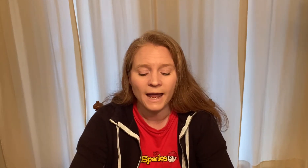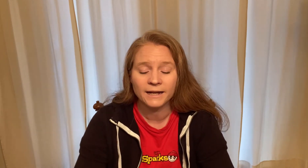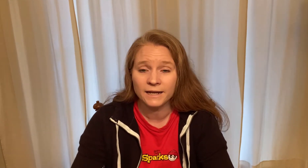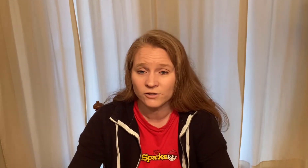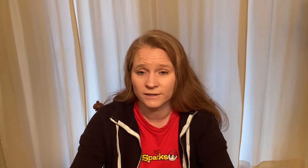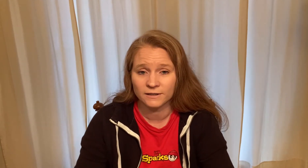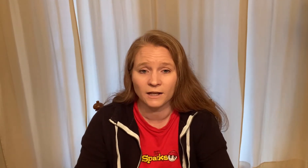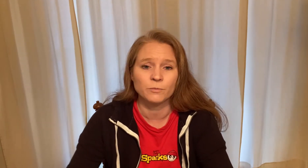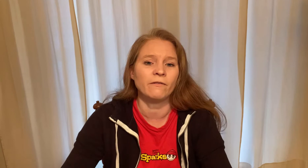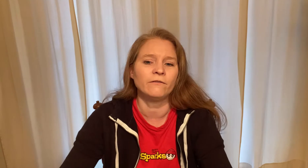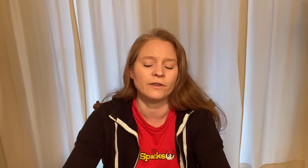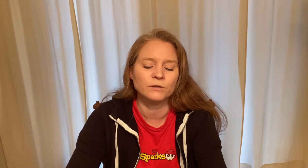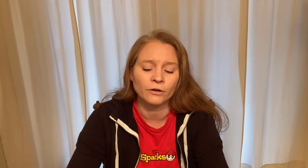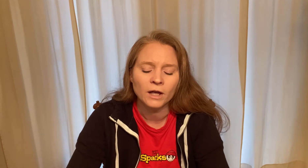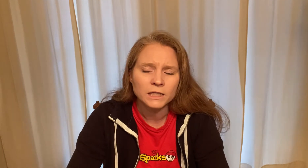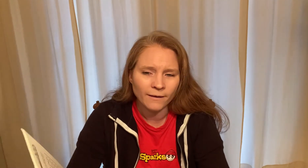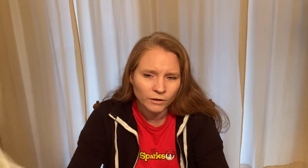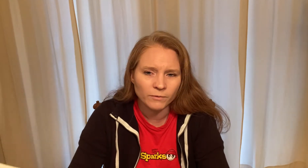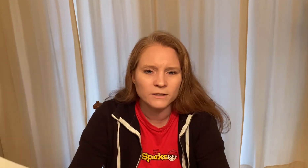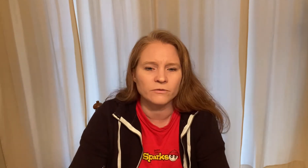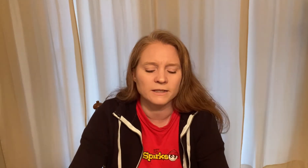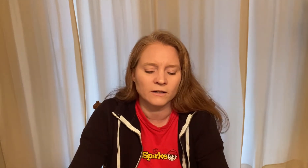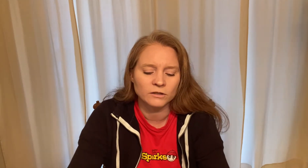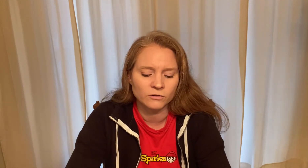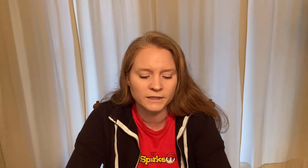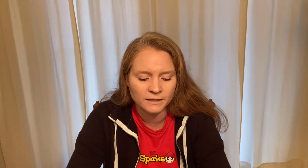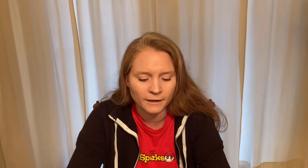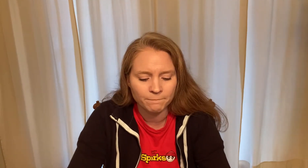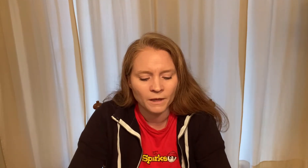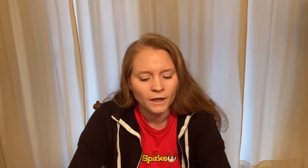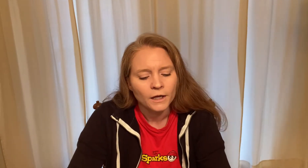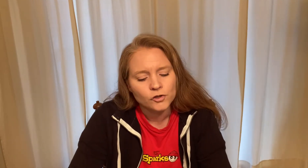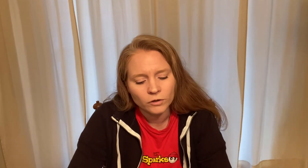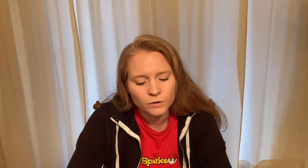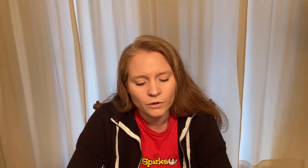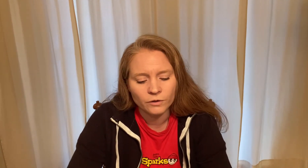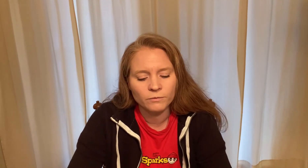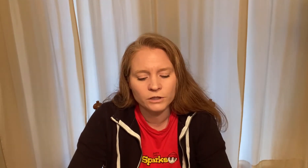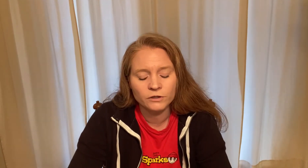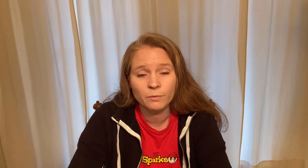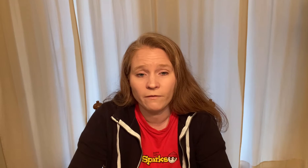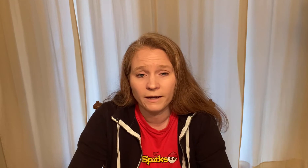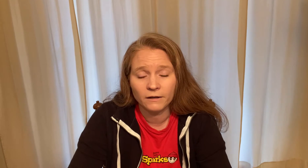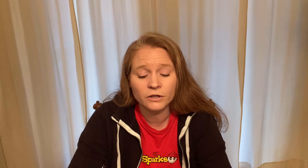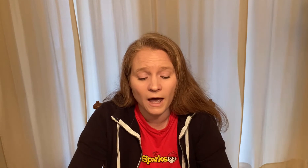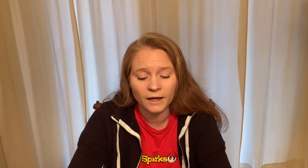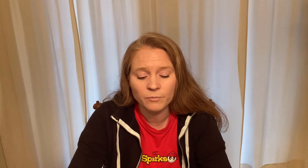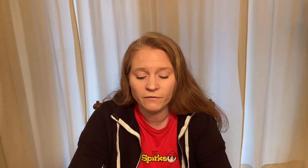he trusted God to provide for them too. So I'm going to read you this little story today. George Mueller was used to God providing